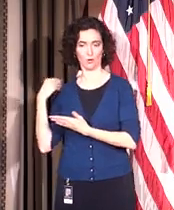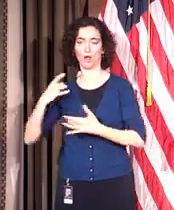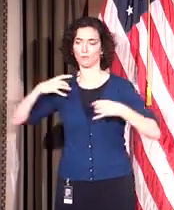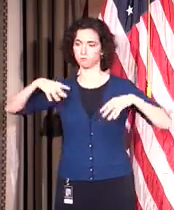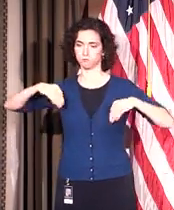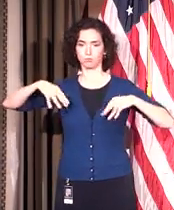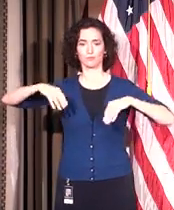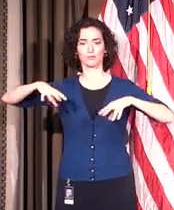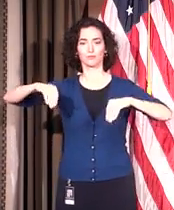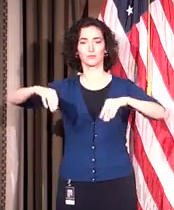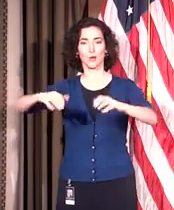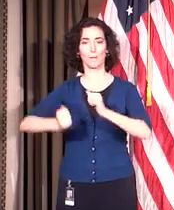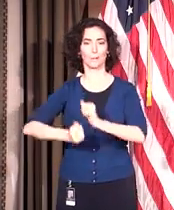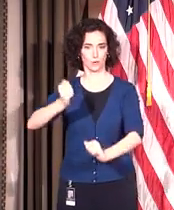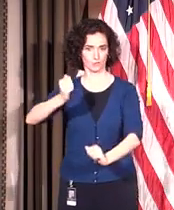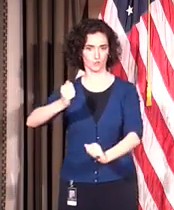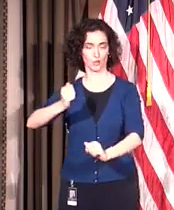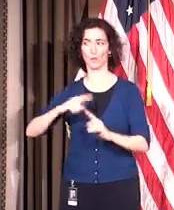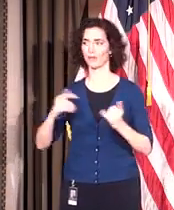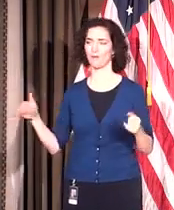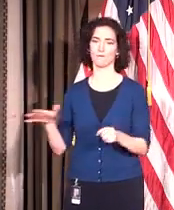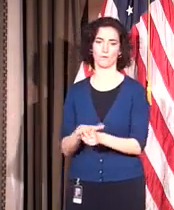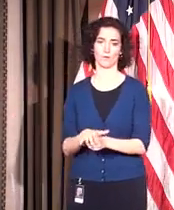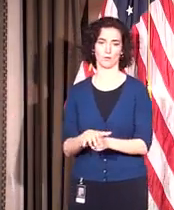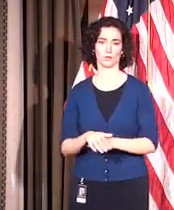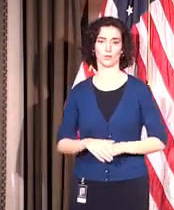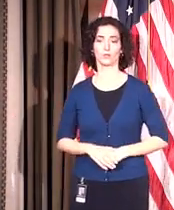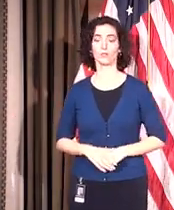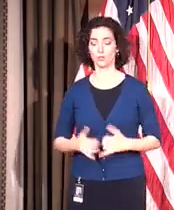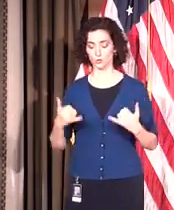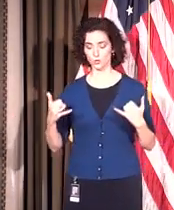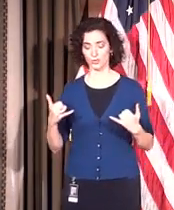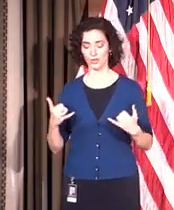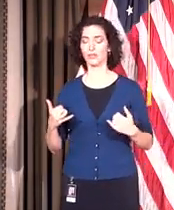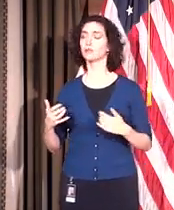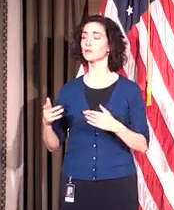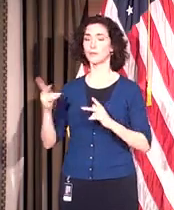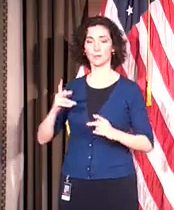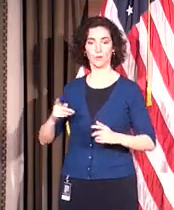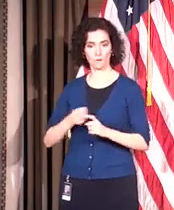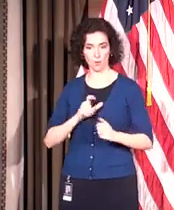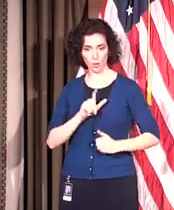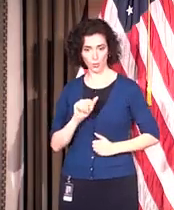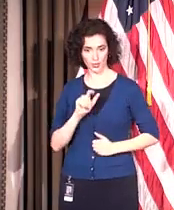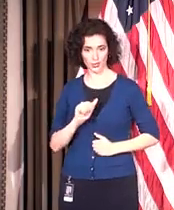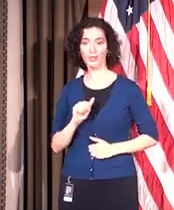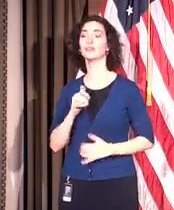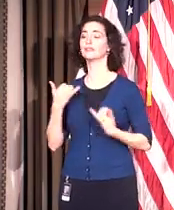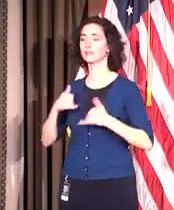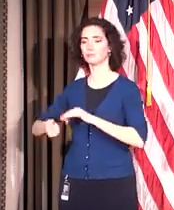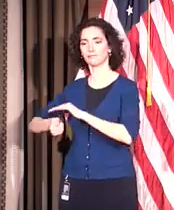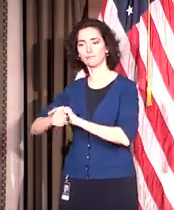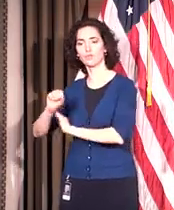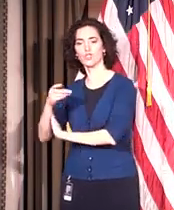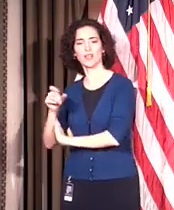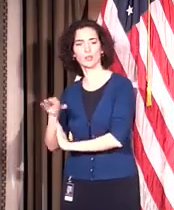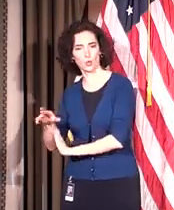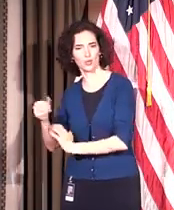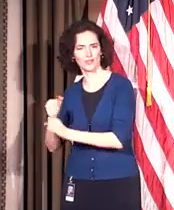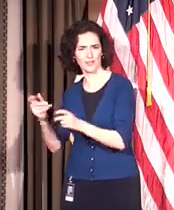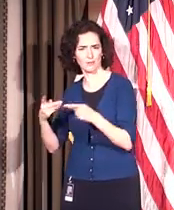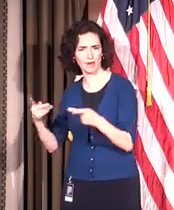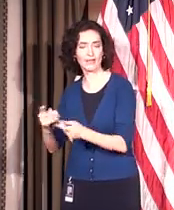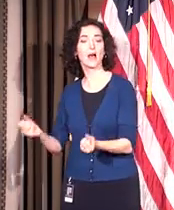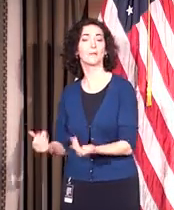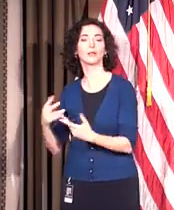As of today, there continue to be 2,606 of our fellow Louisianans in shelters because of these